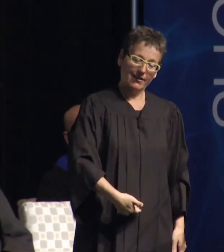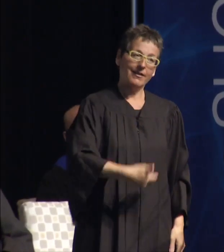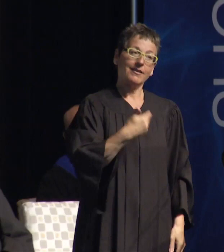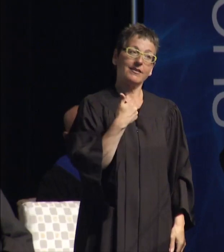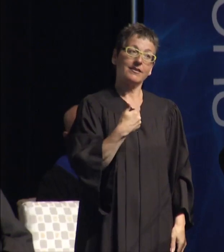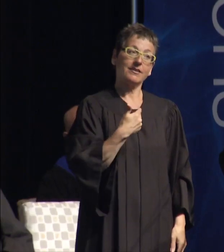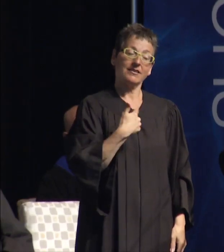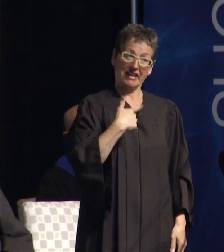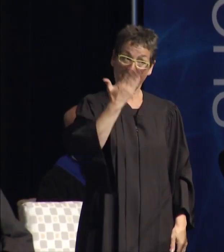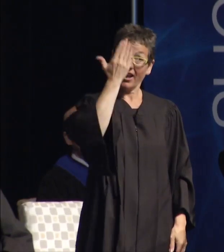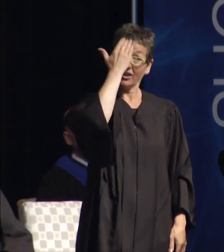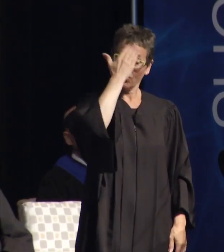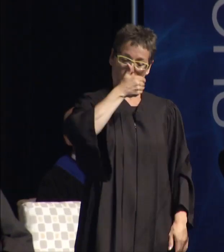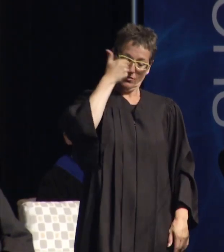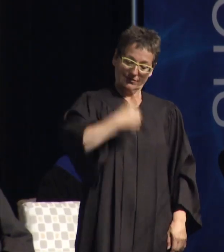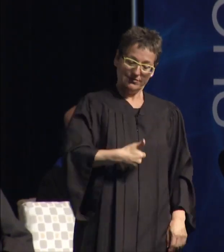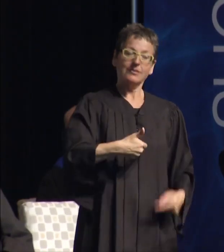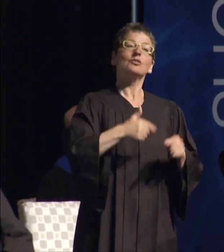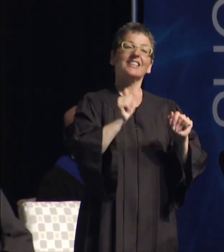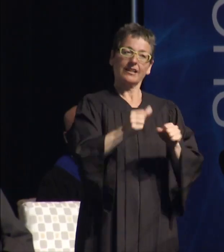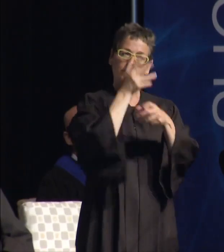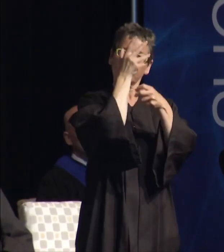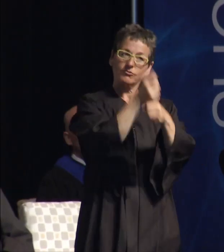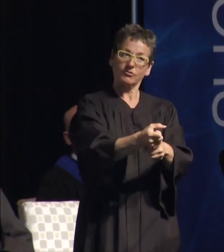all certainty that I am someone who can be trusted.